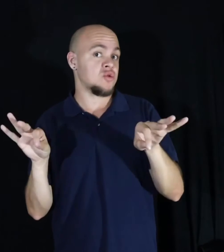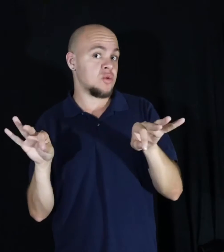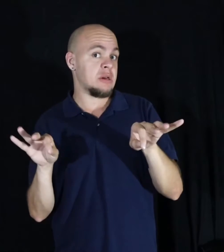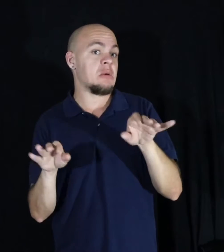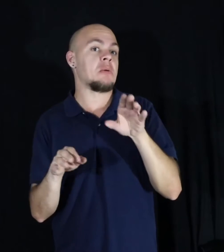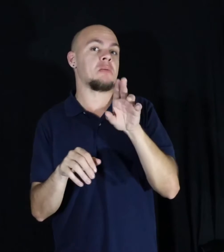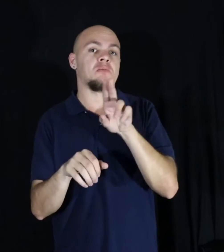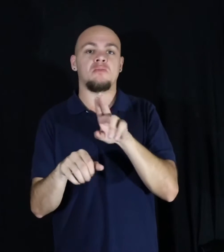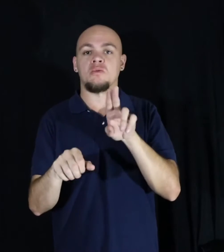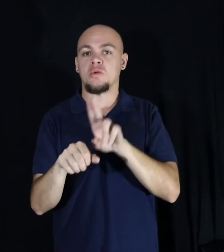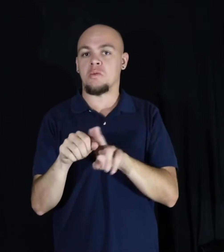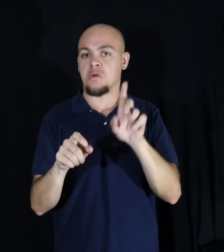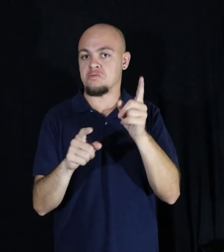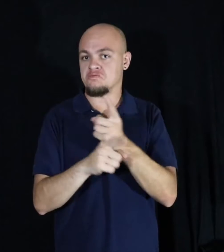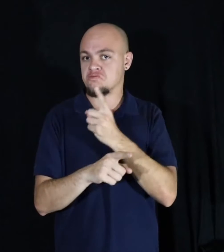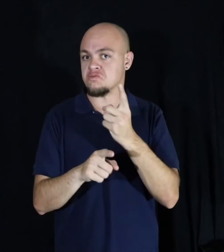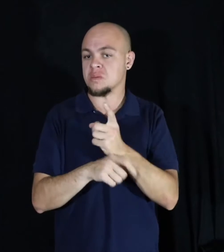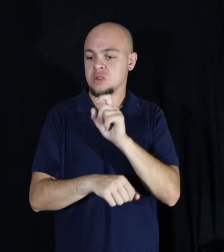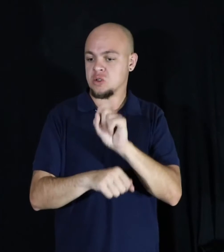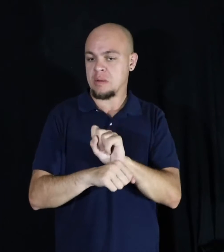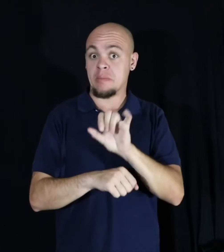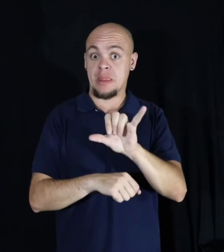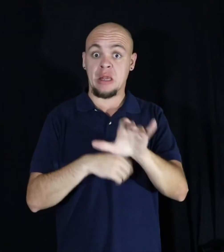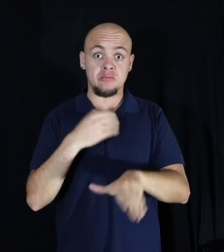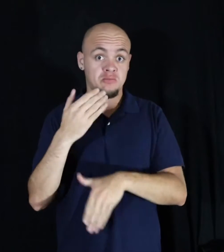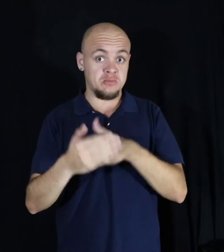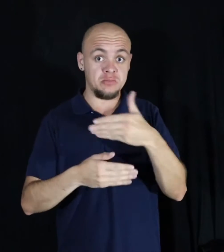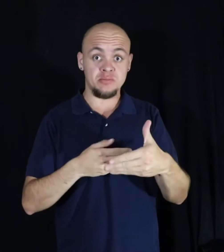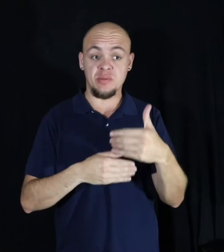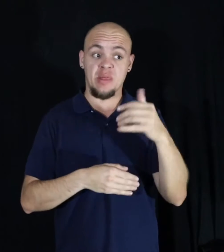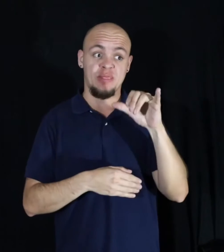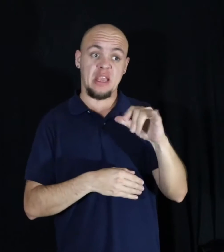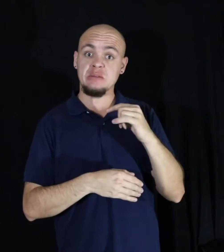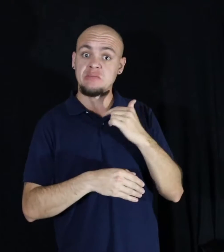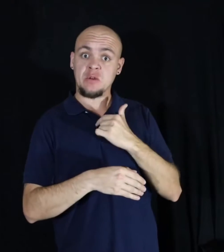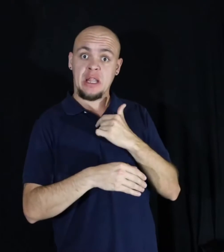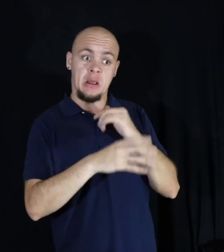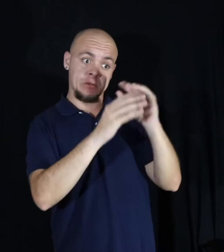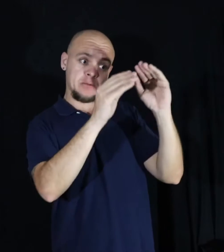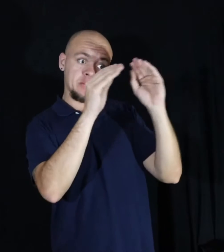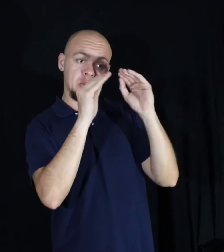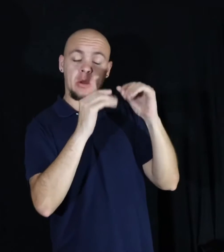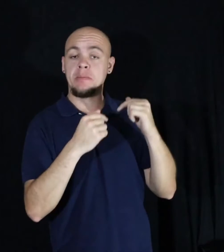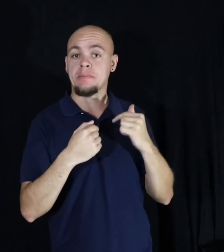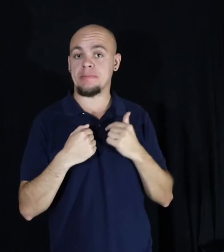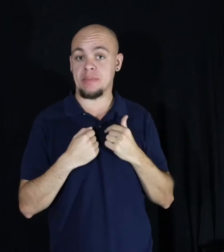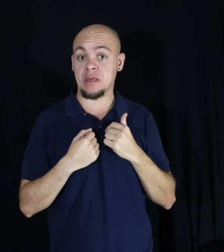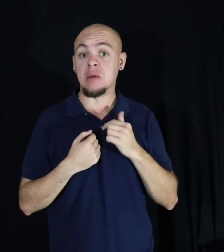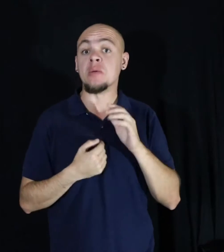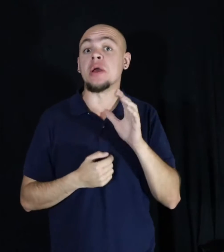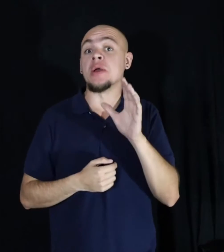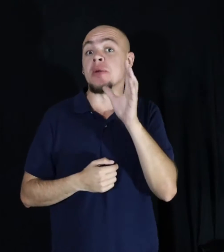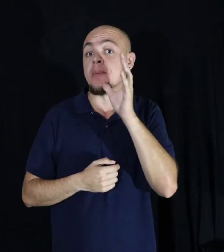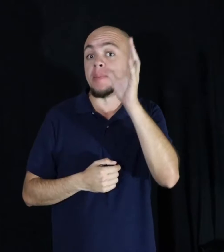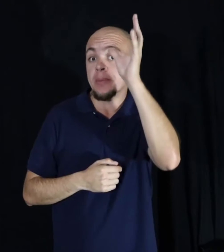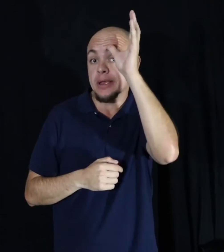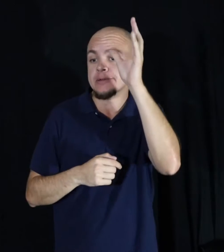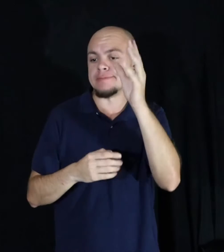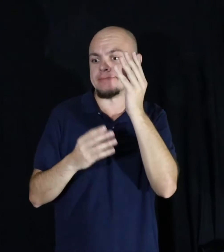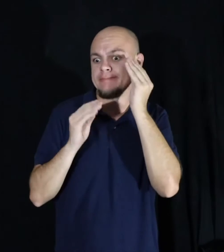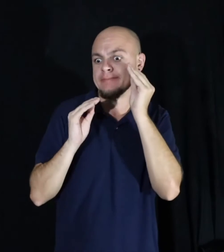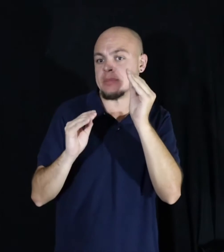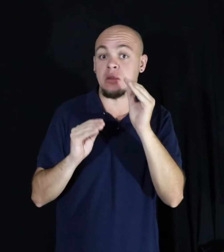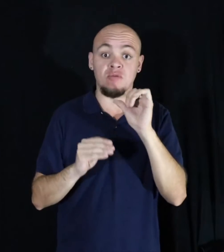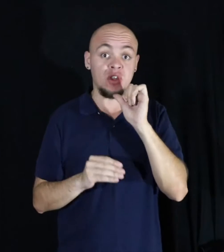job, and that is how life is supposed to be? I was, and if you didn't hear it from your parents, you probably heard it from your